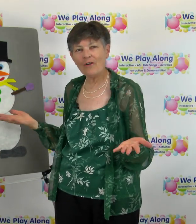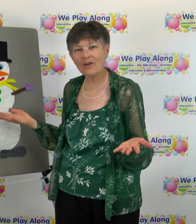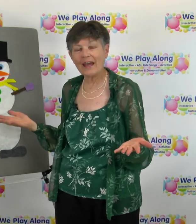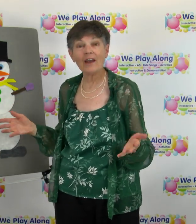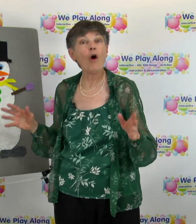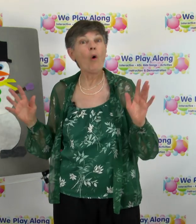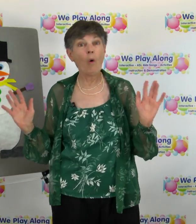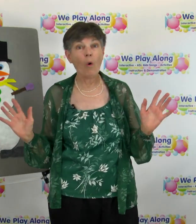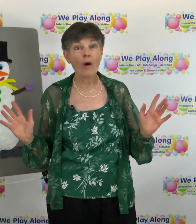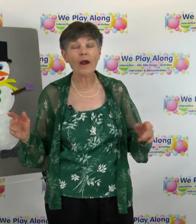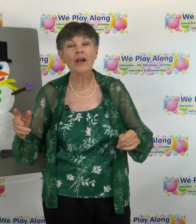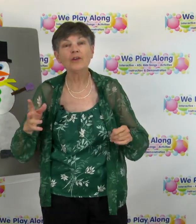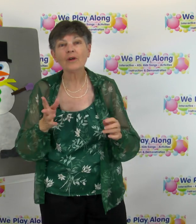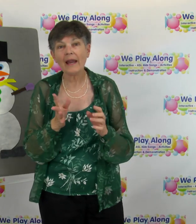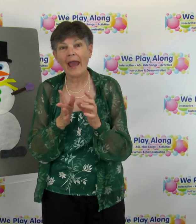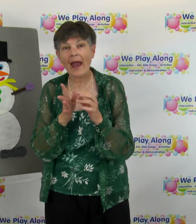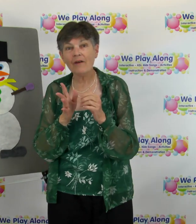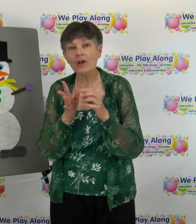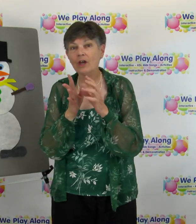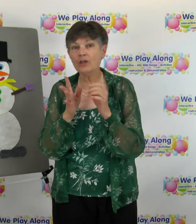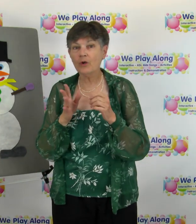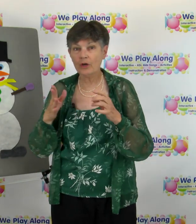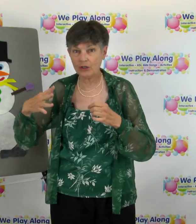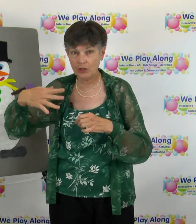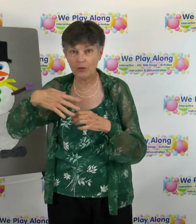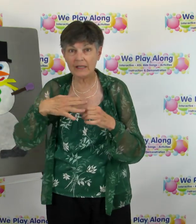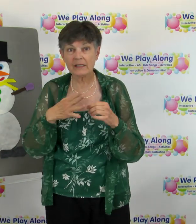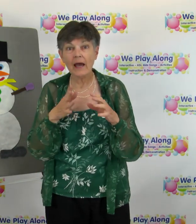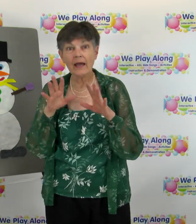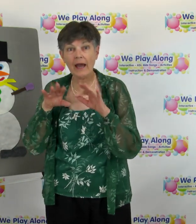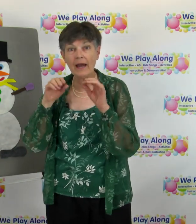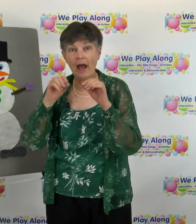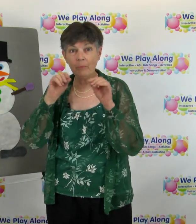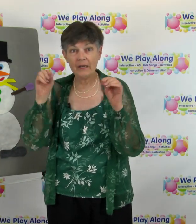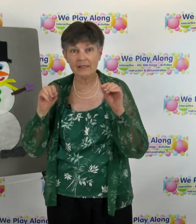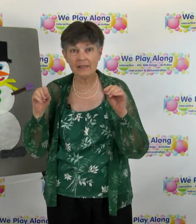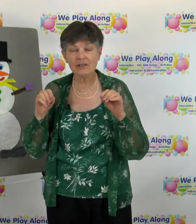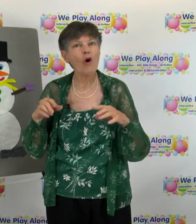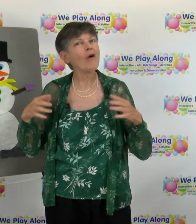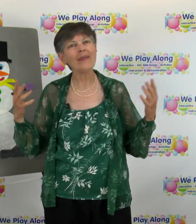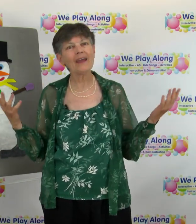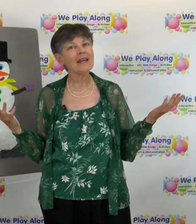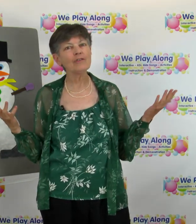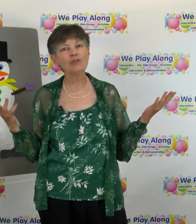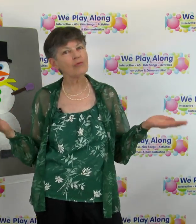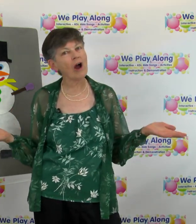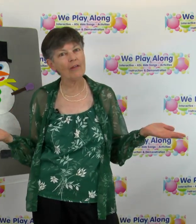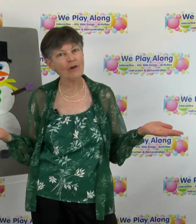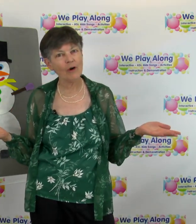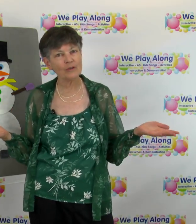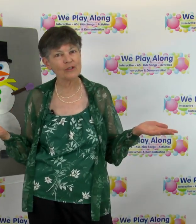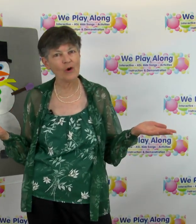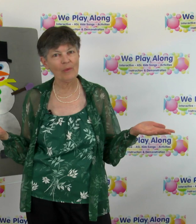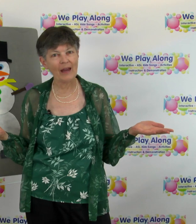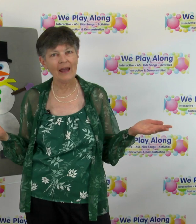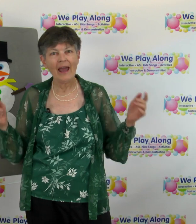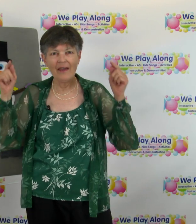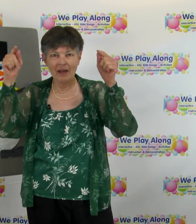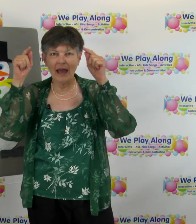over again or you can have your students cut out pieces or they could even draw their own snowman and then